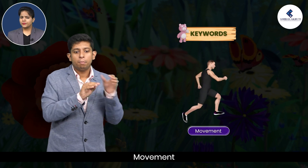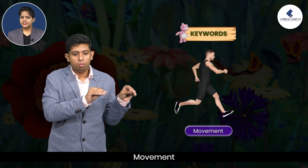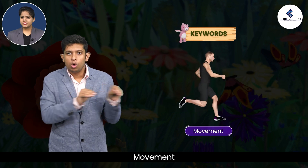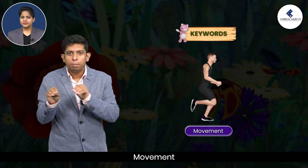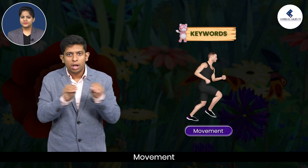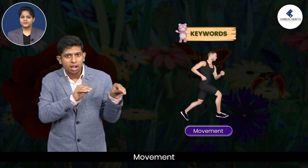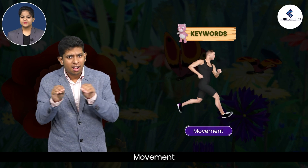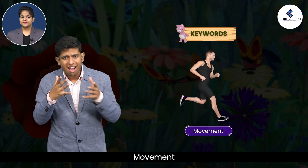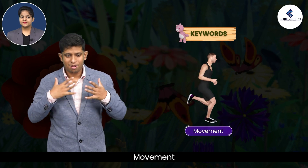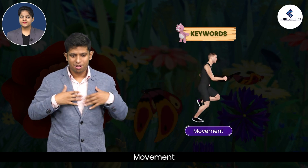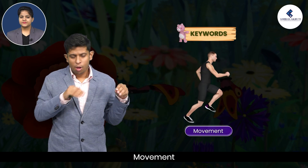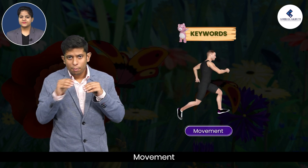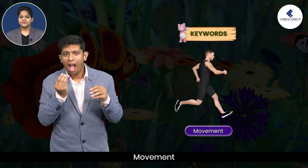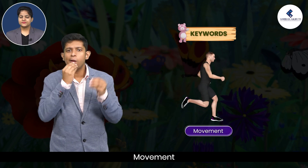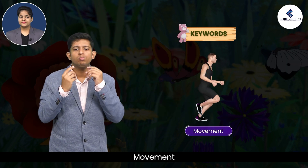movement,